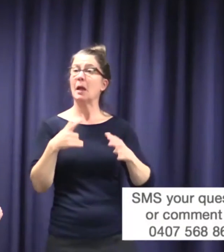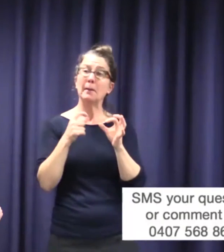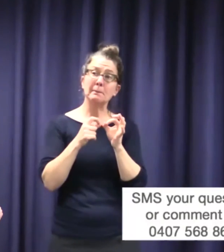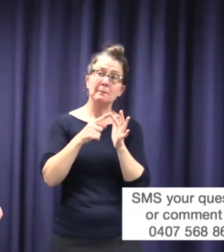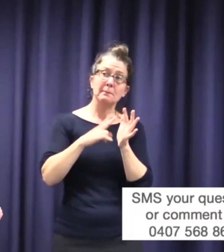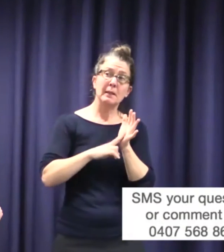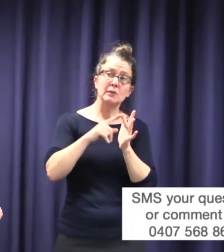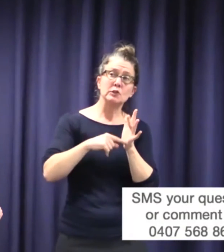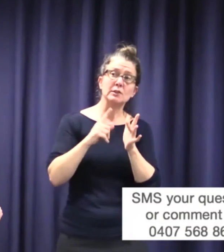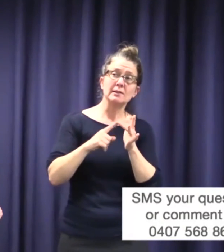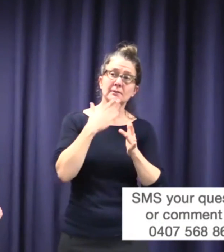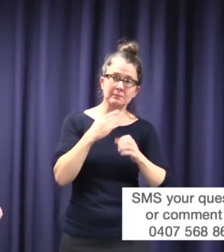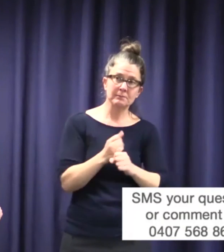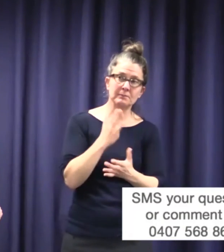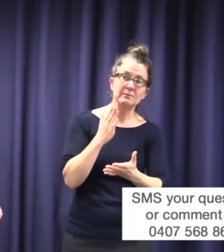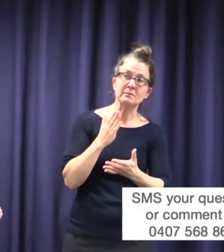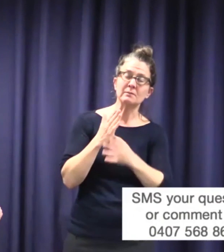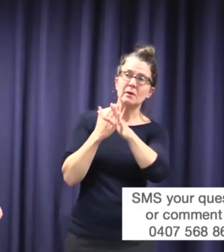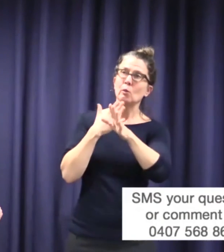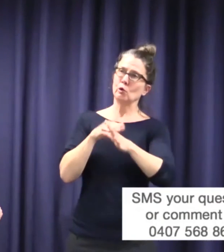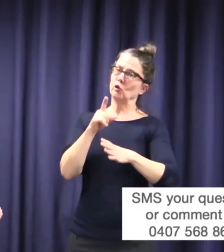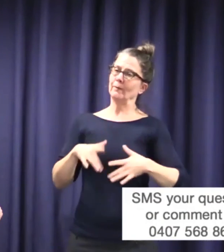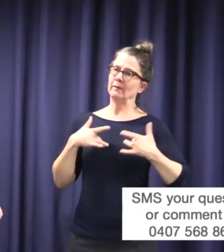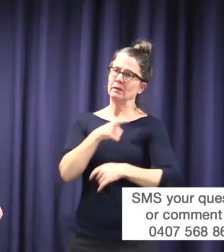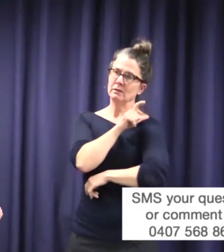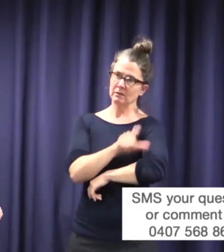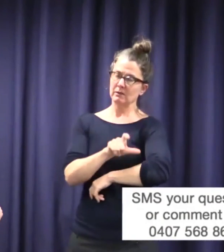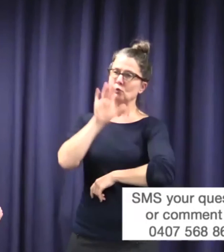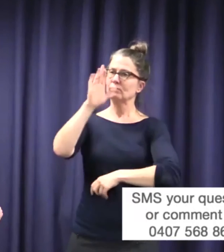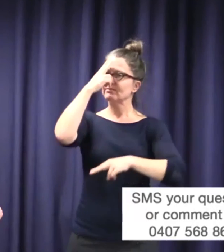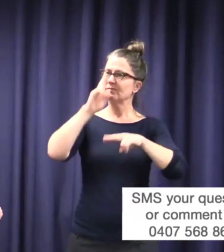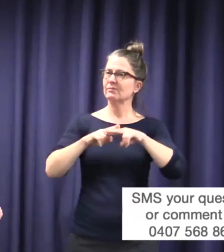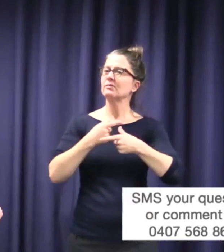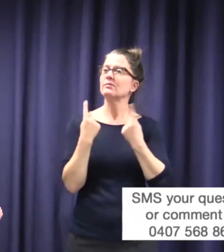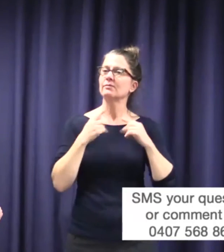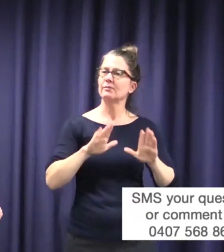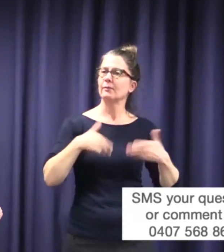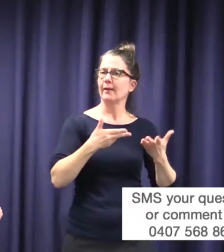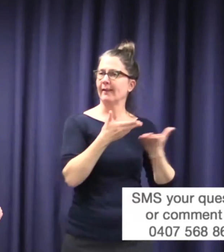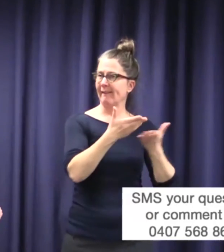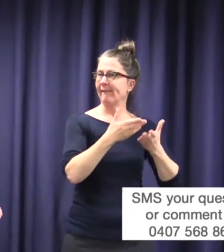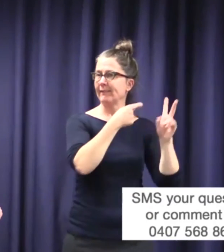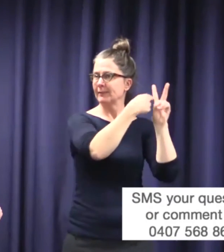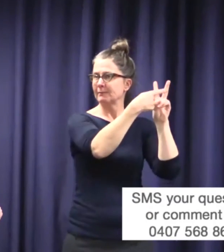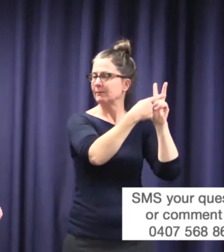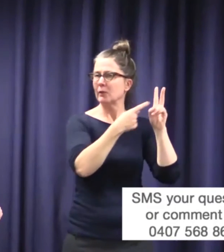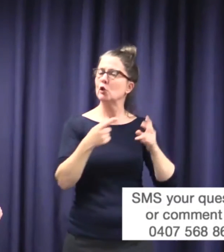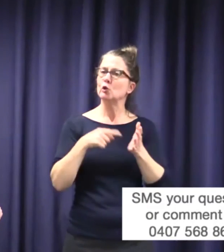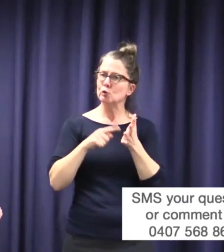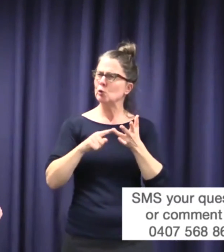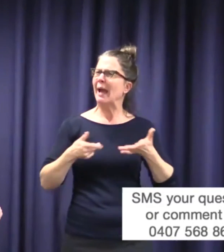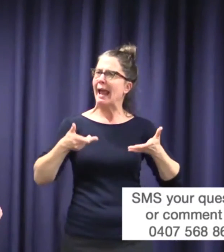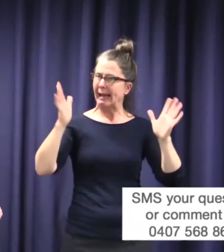assured that we will continue to provide services to your parents. and to any deaf person that's over the age